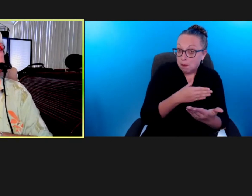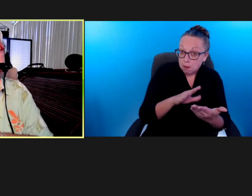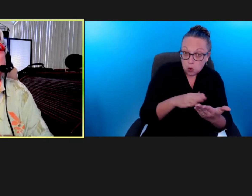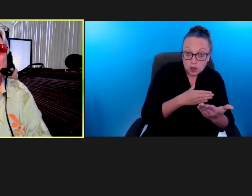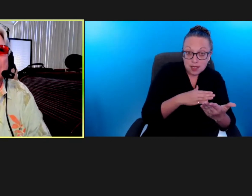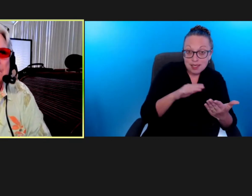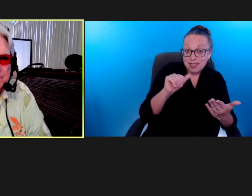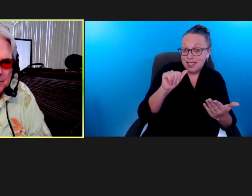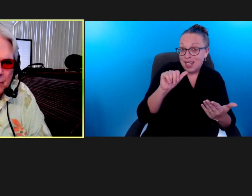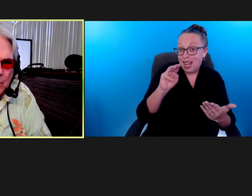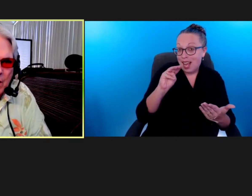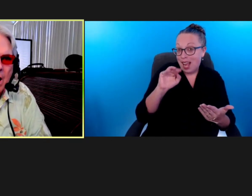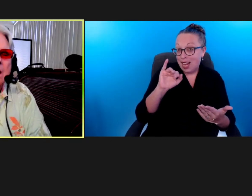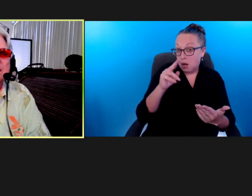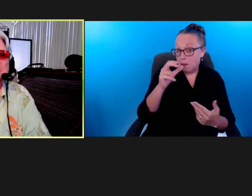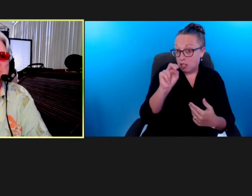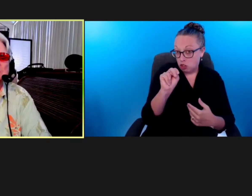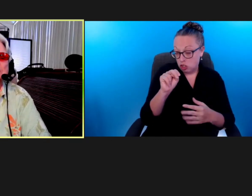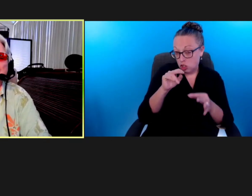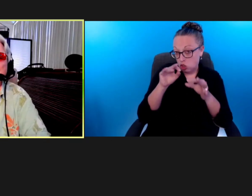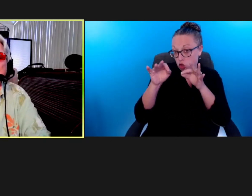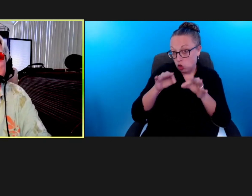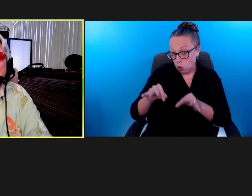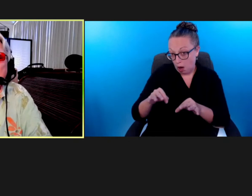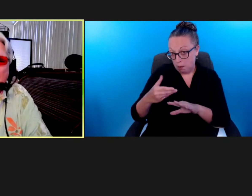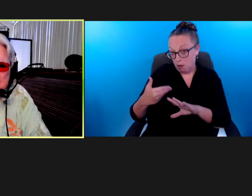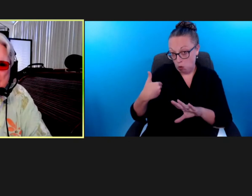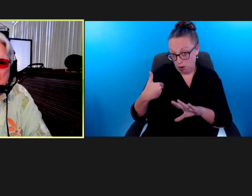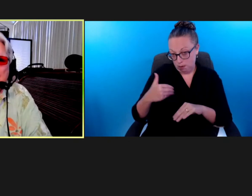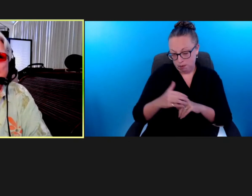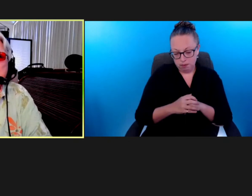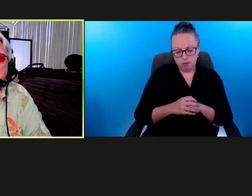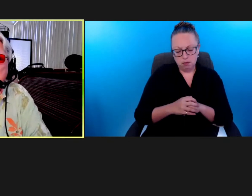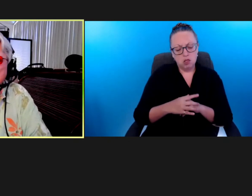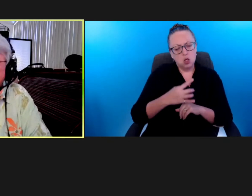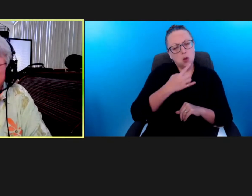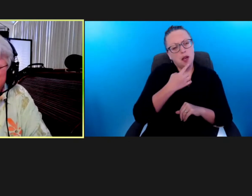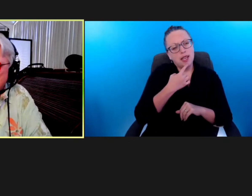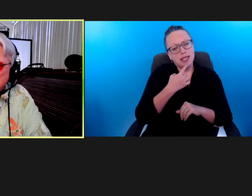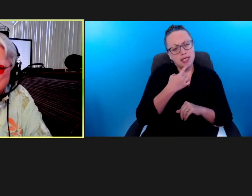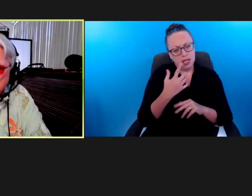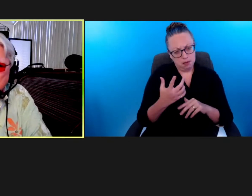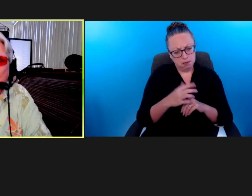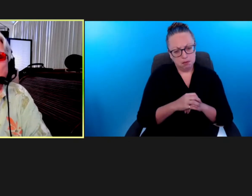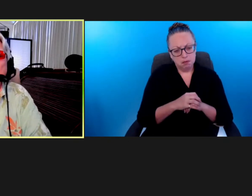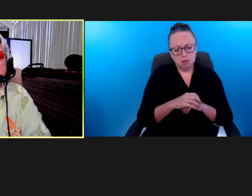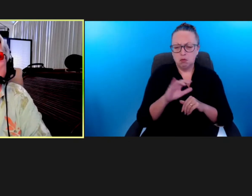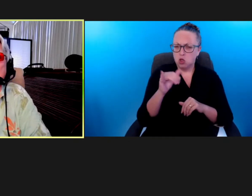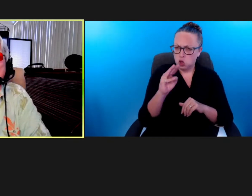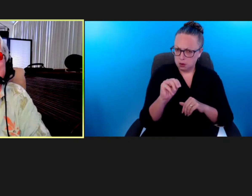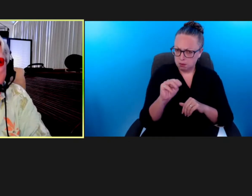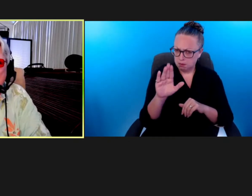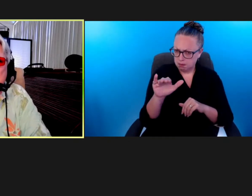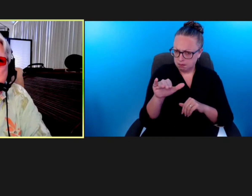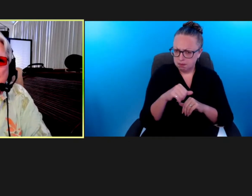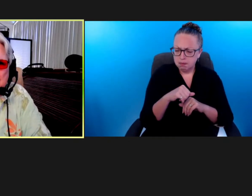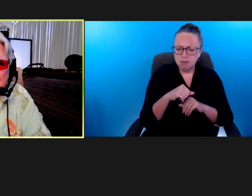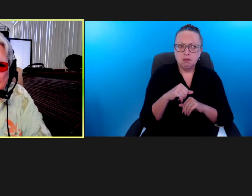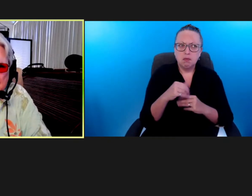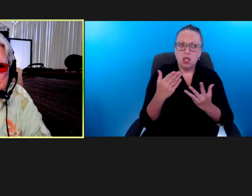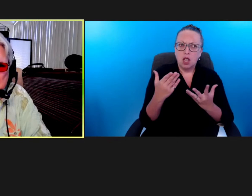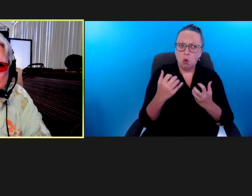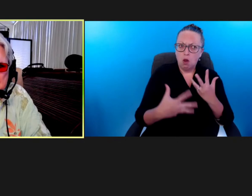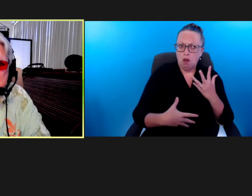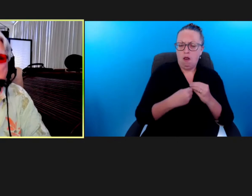animation described before. So I said, so Jim, I want to get audio